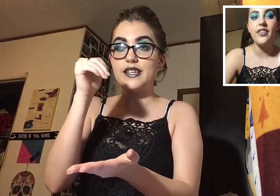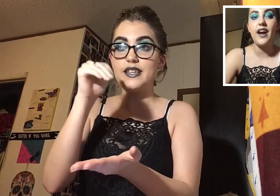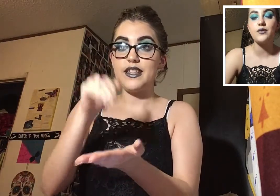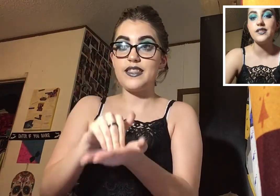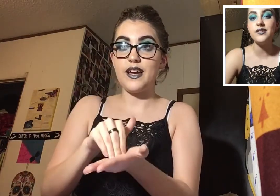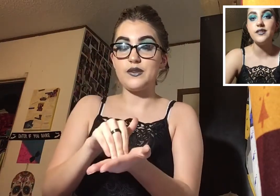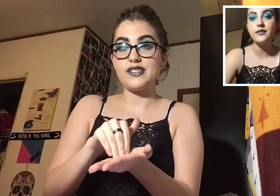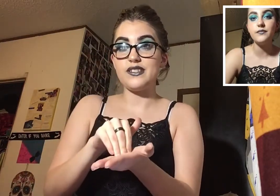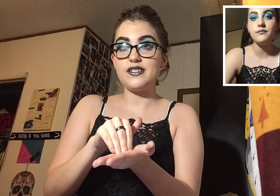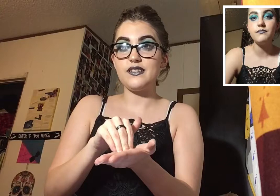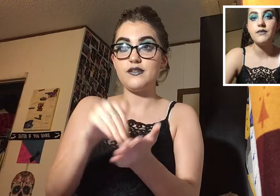10,000